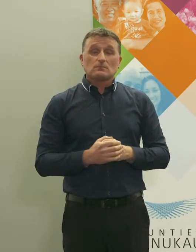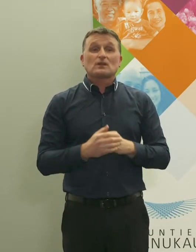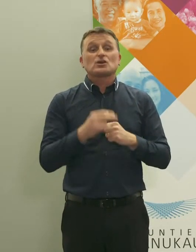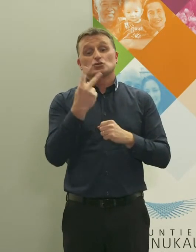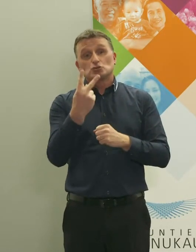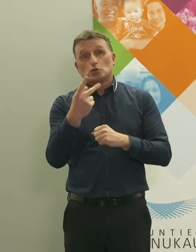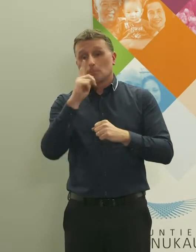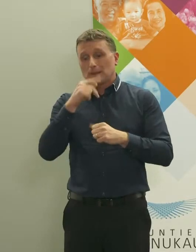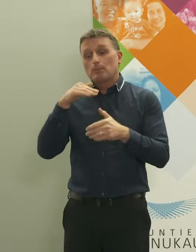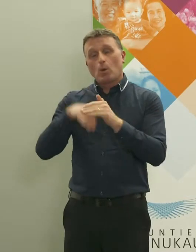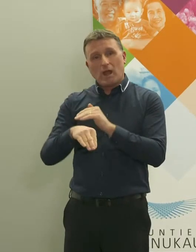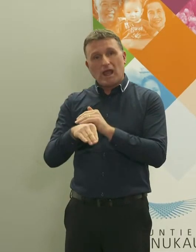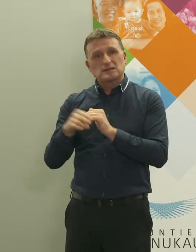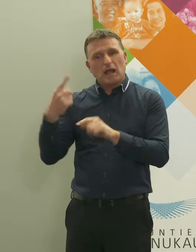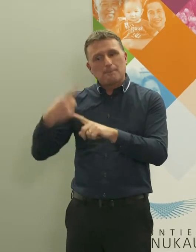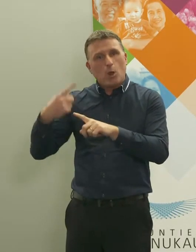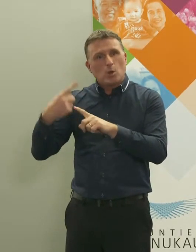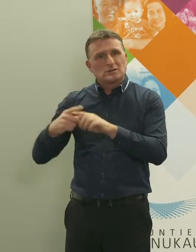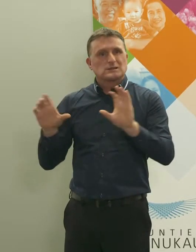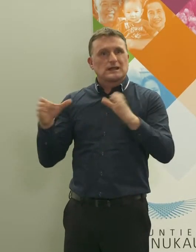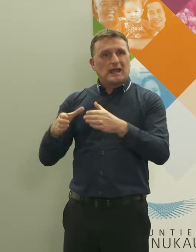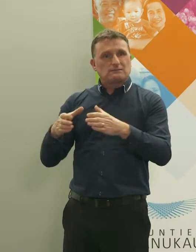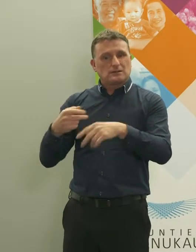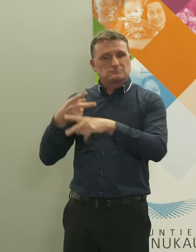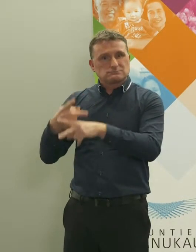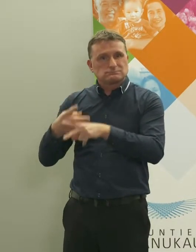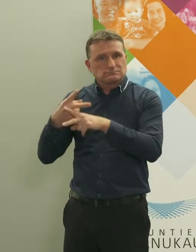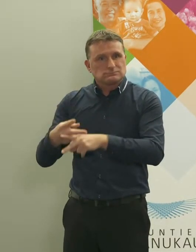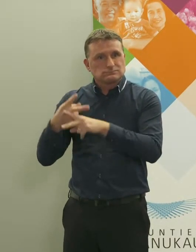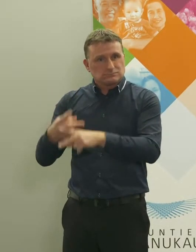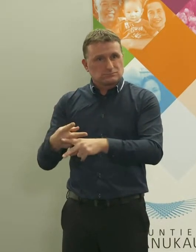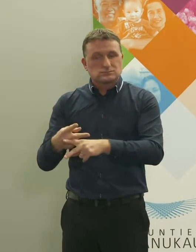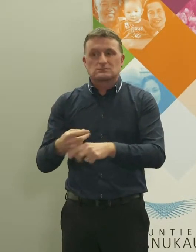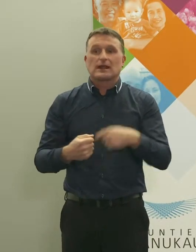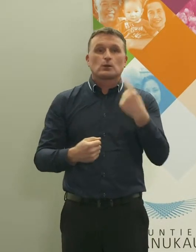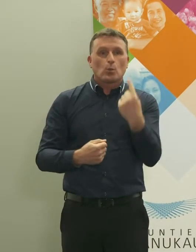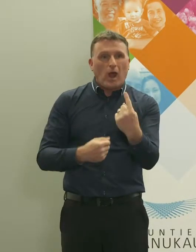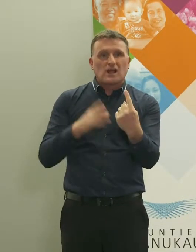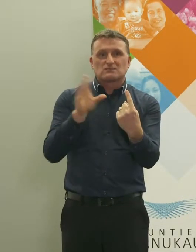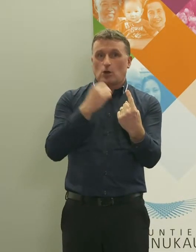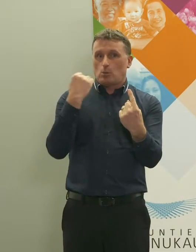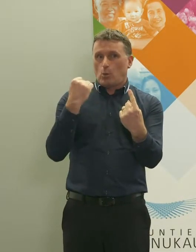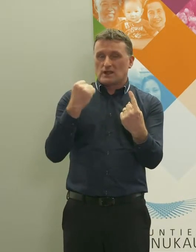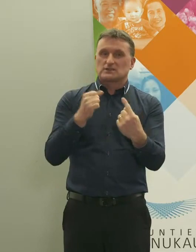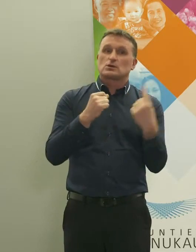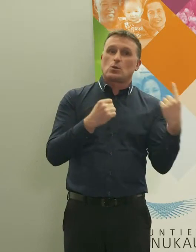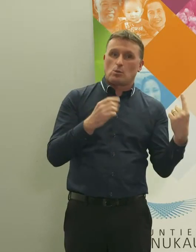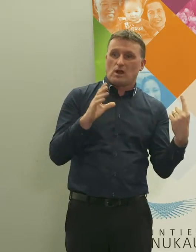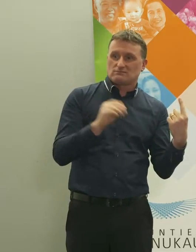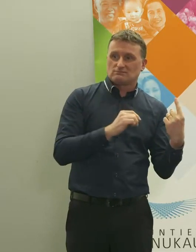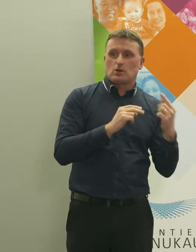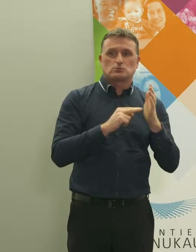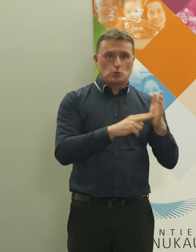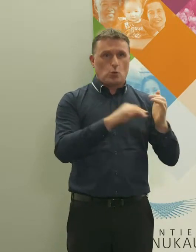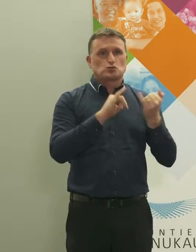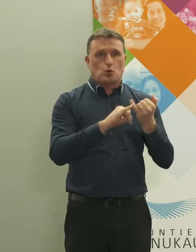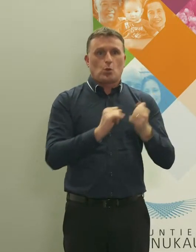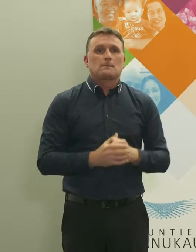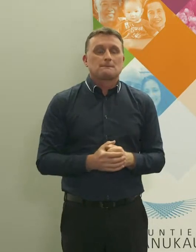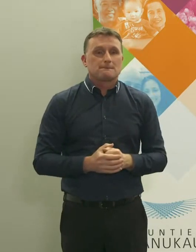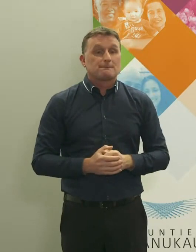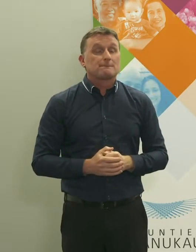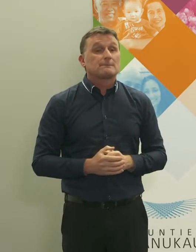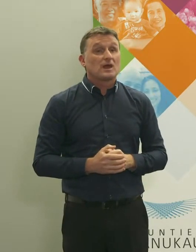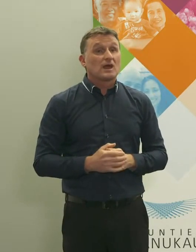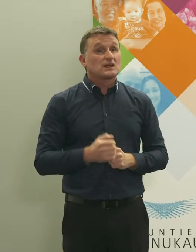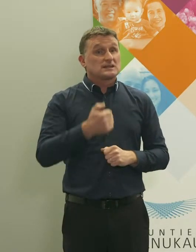ICU, 1 each in Middlemore and Waikato hospitals. There are 16 previously reported cases who are